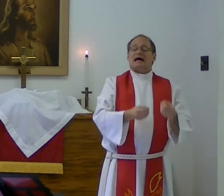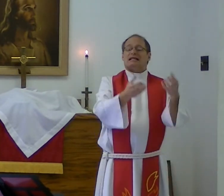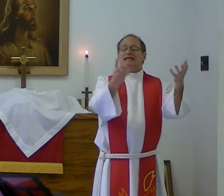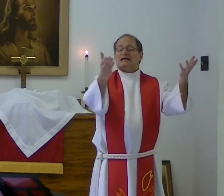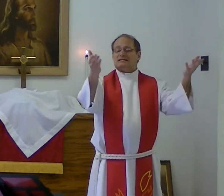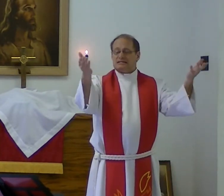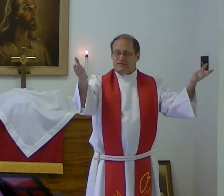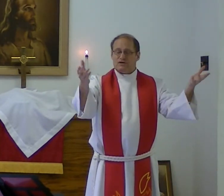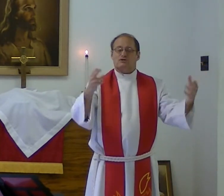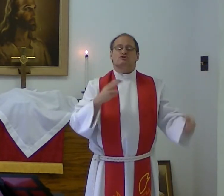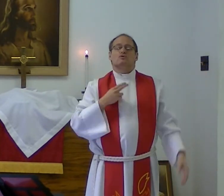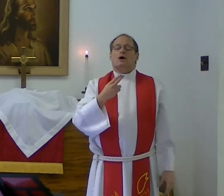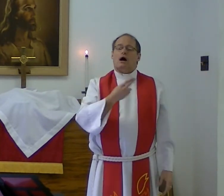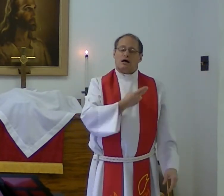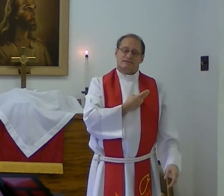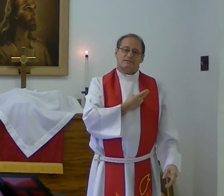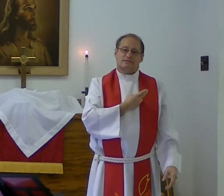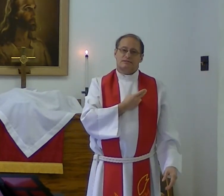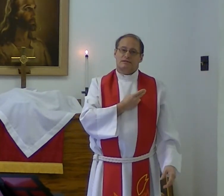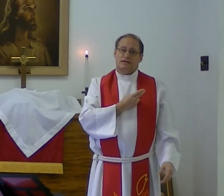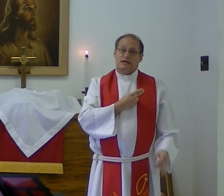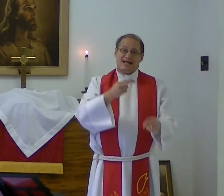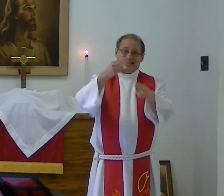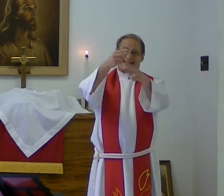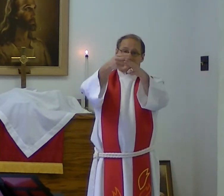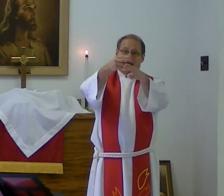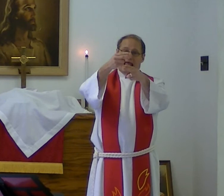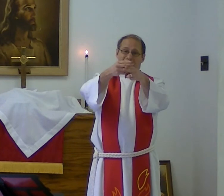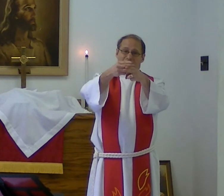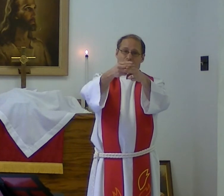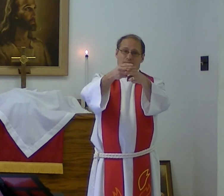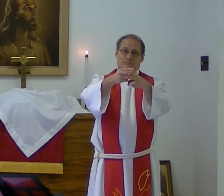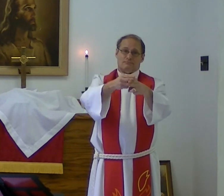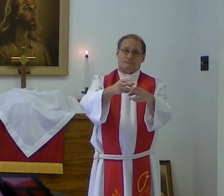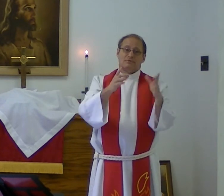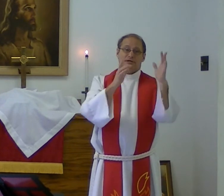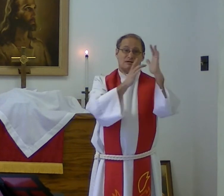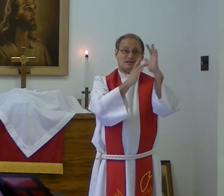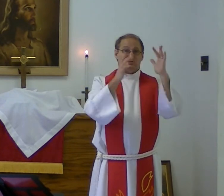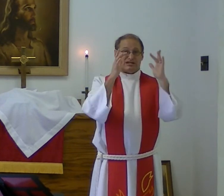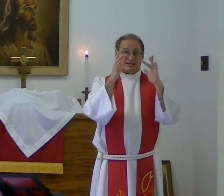that He has given to us the name of